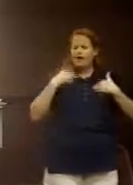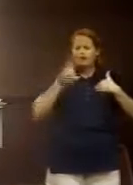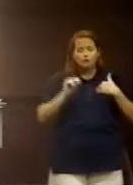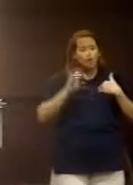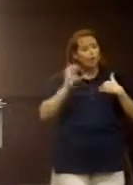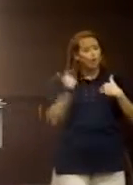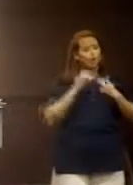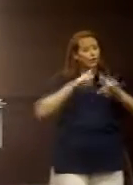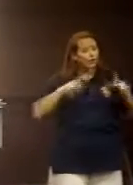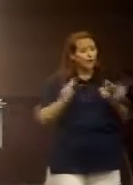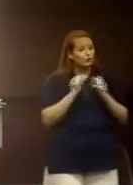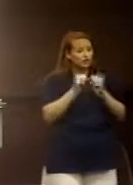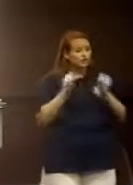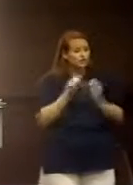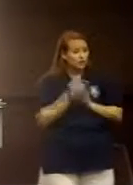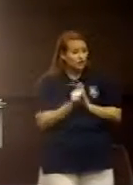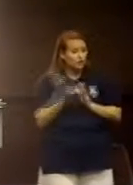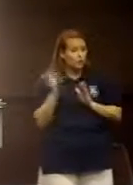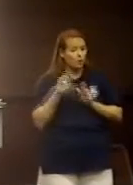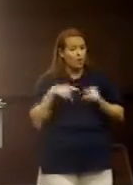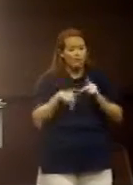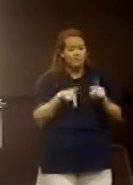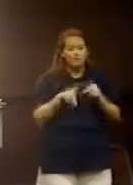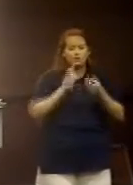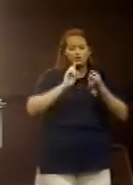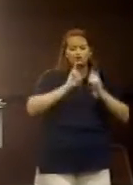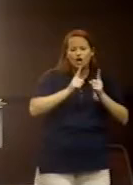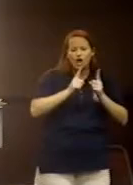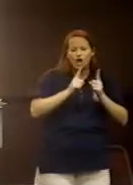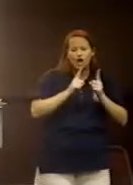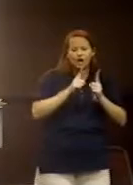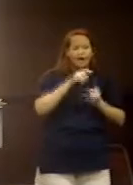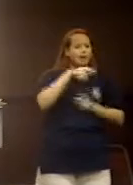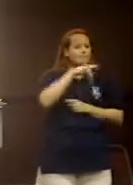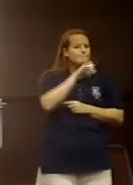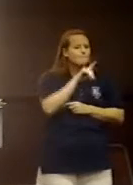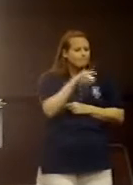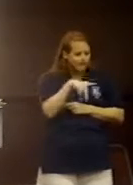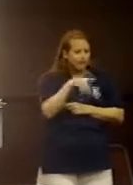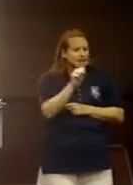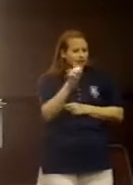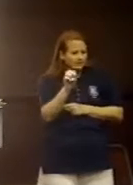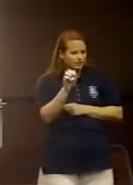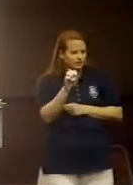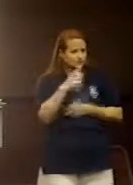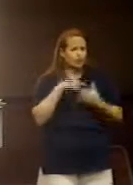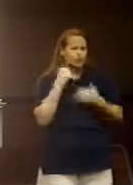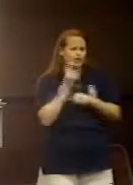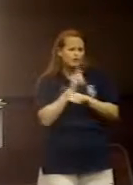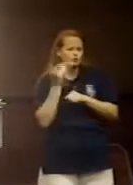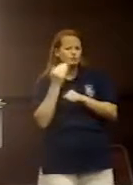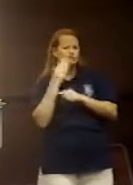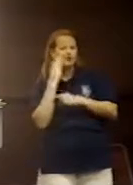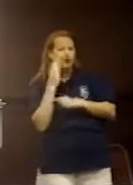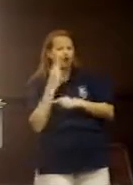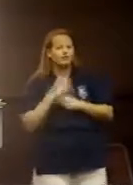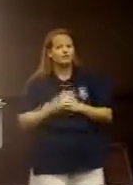other language situation where people talk Pidgin signed English, you know, what we used to